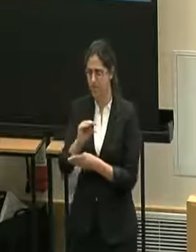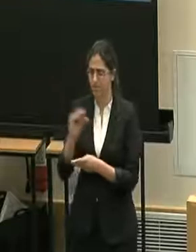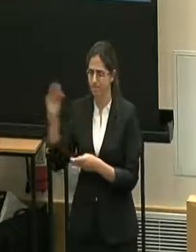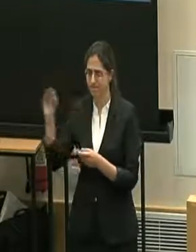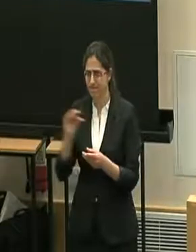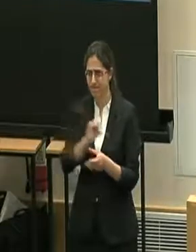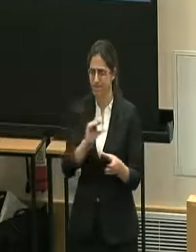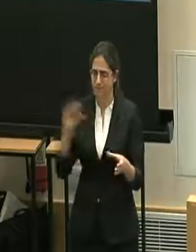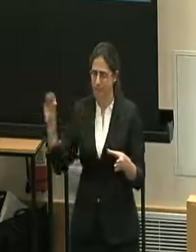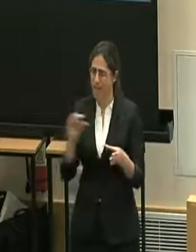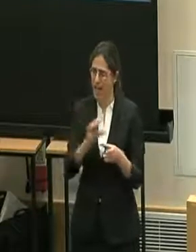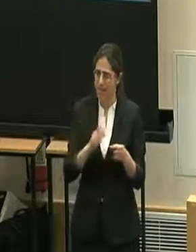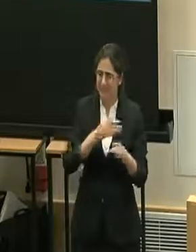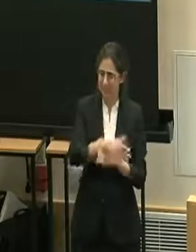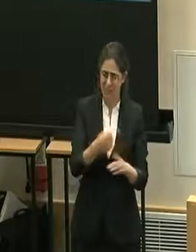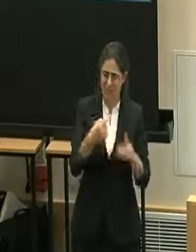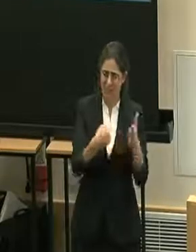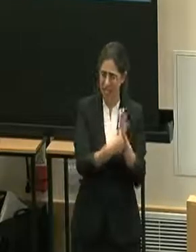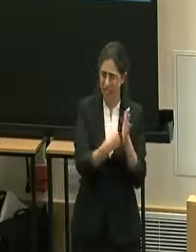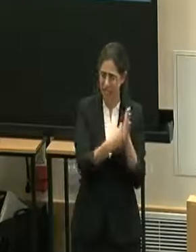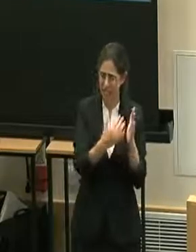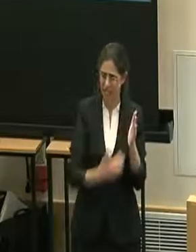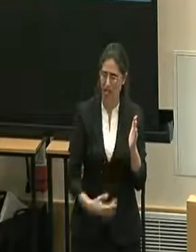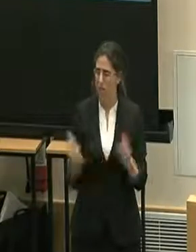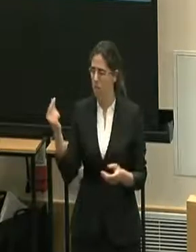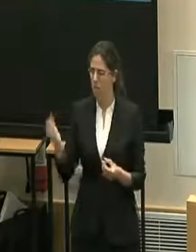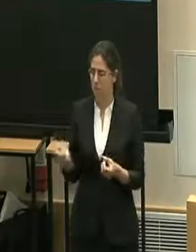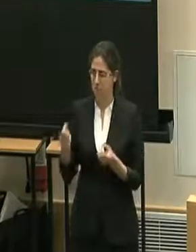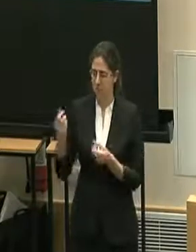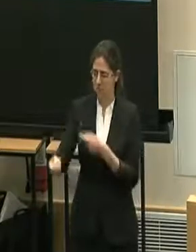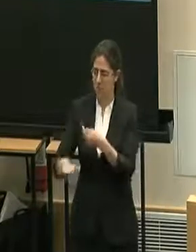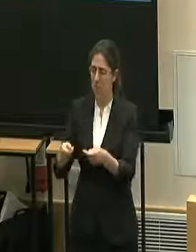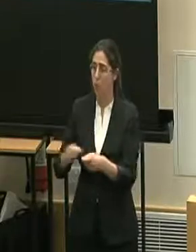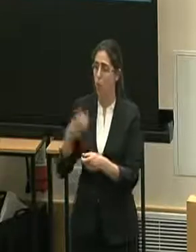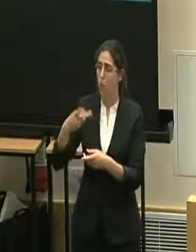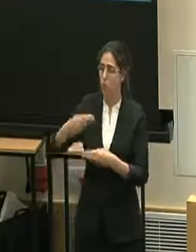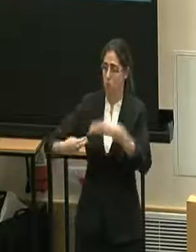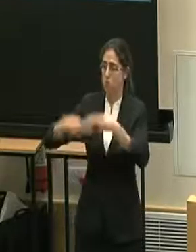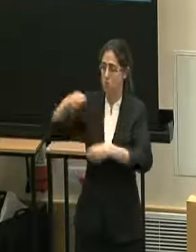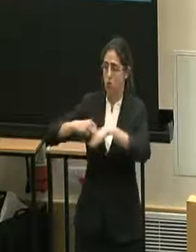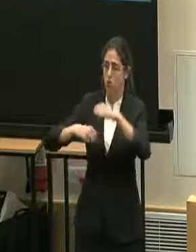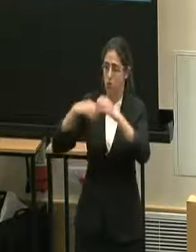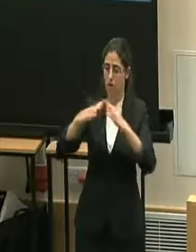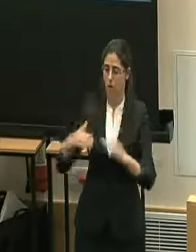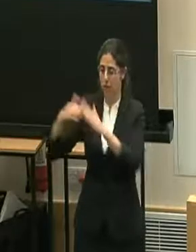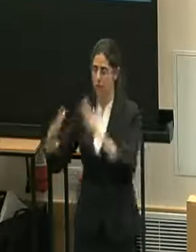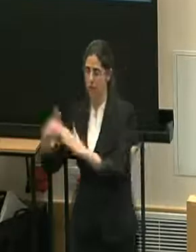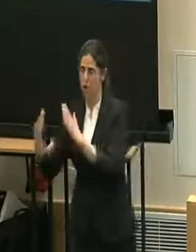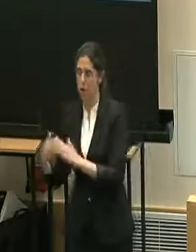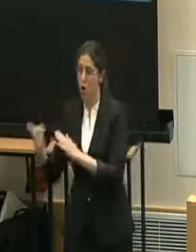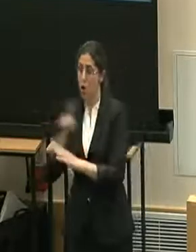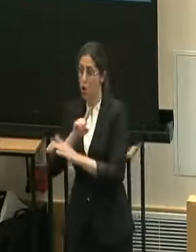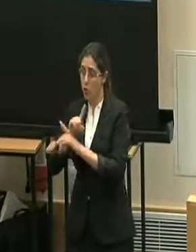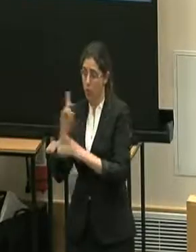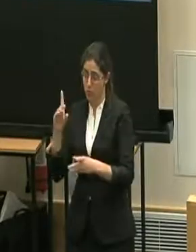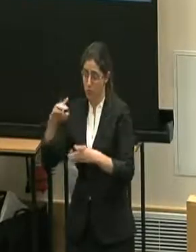non-productive accessibility, wasting money into building accommodations that don't have an end of